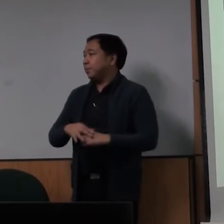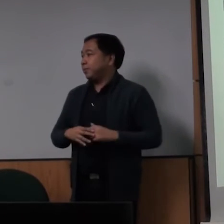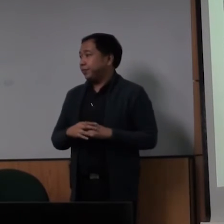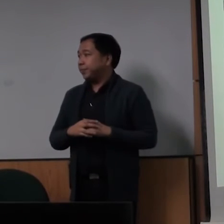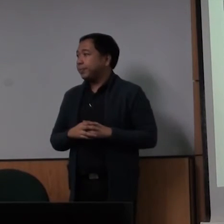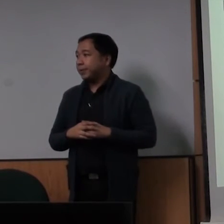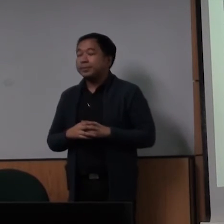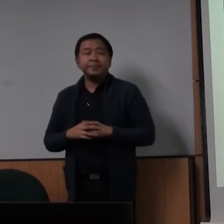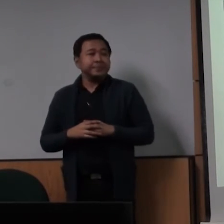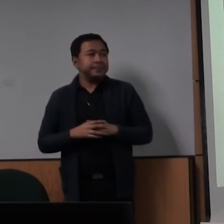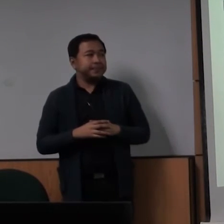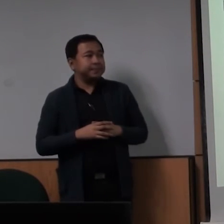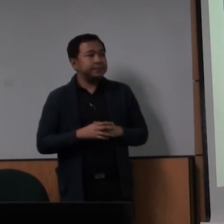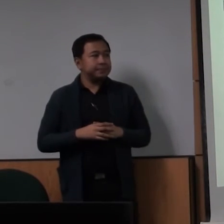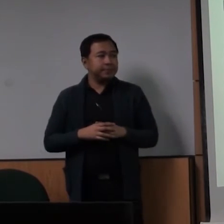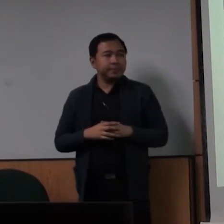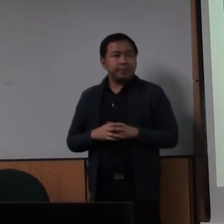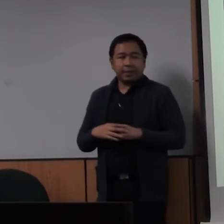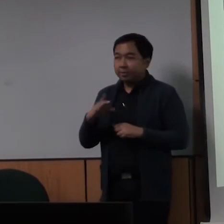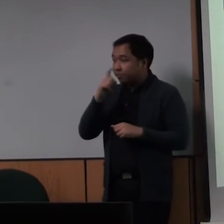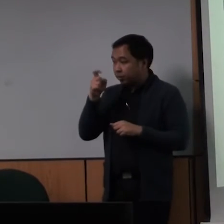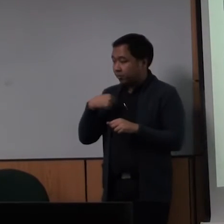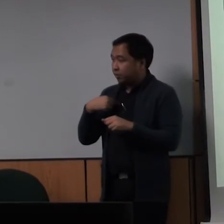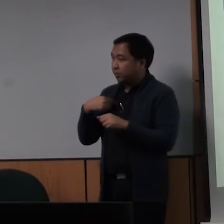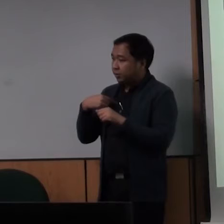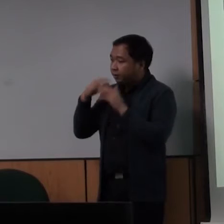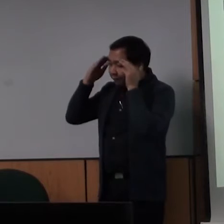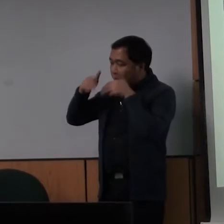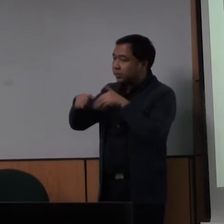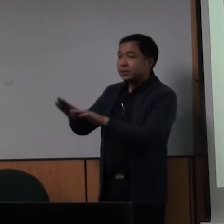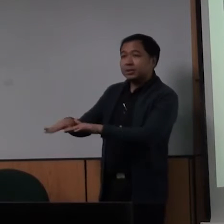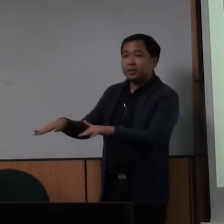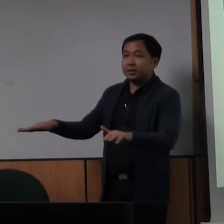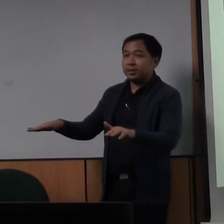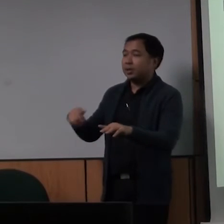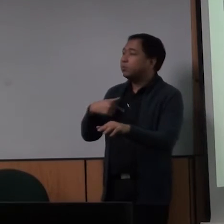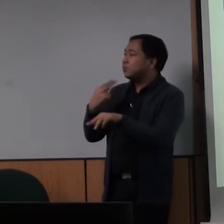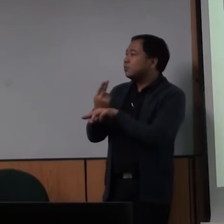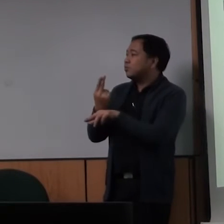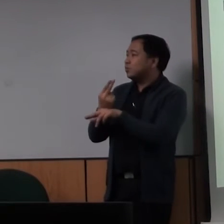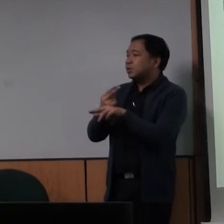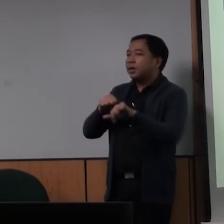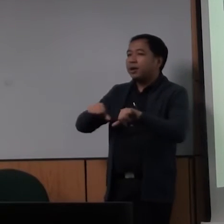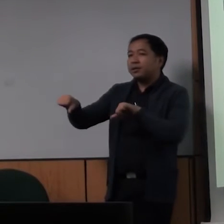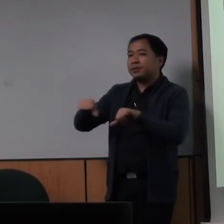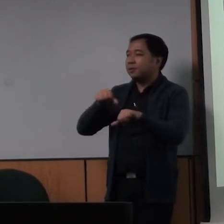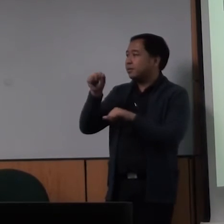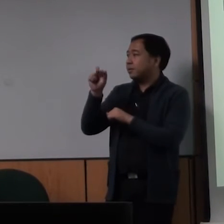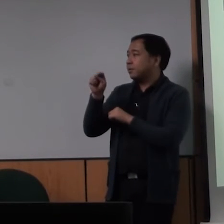And then since I will do it with the kids, I choose yung animation. And